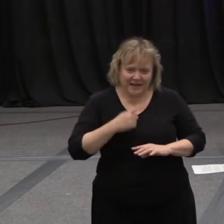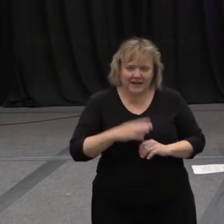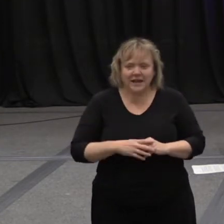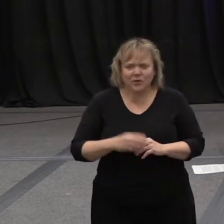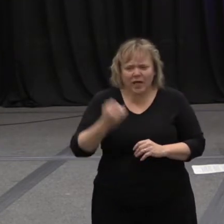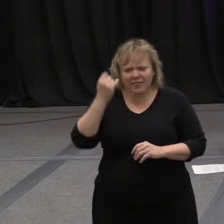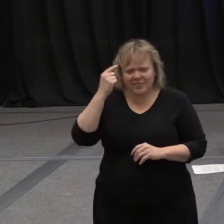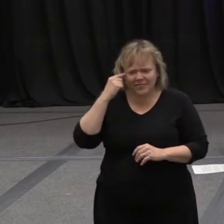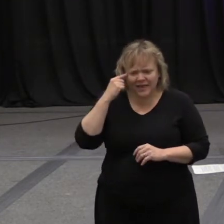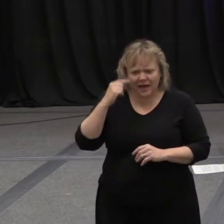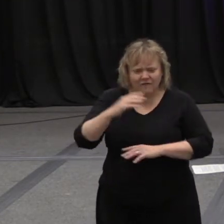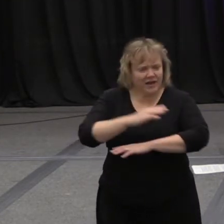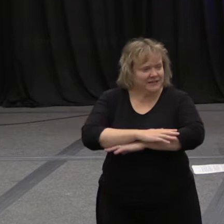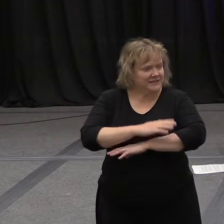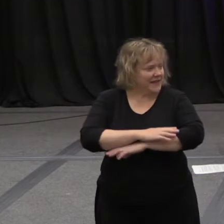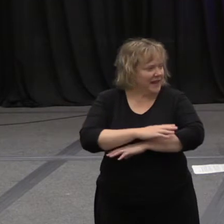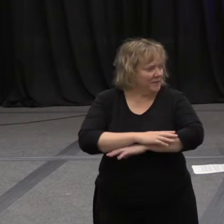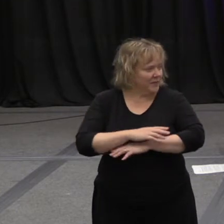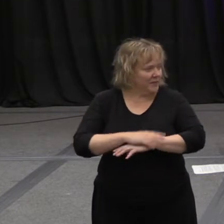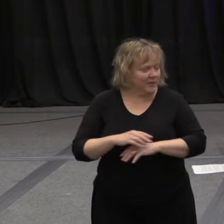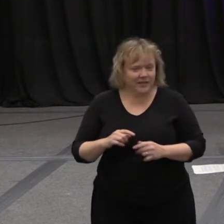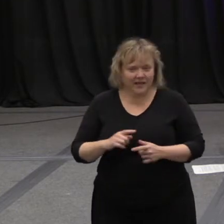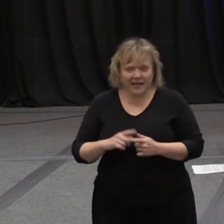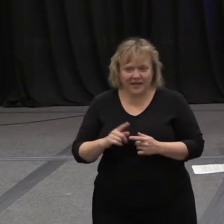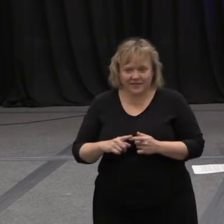imagine a table, and she's now going to go, bing!